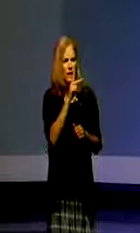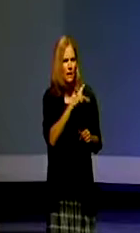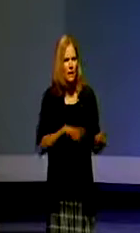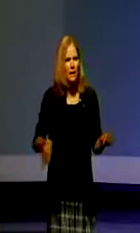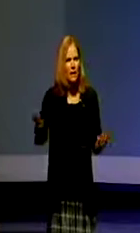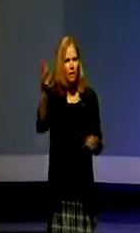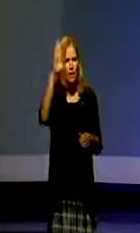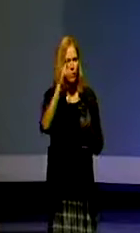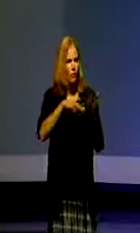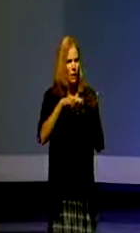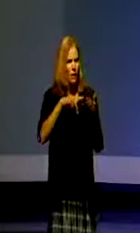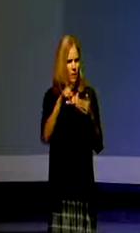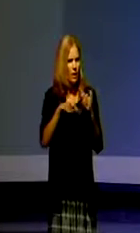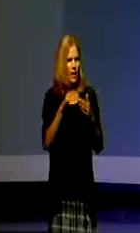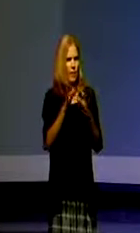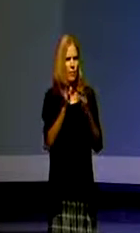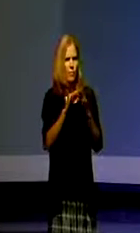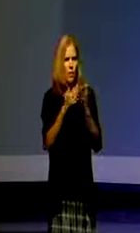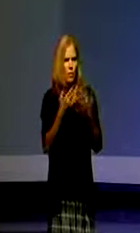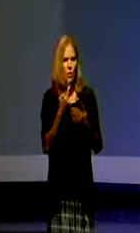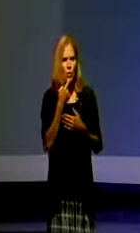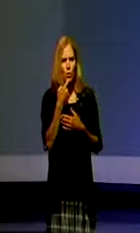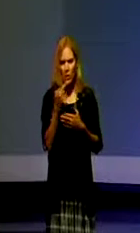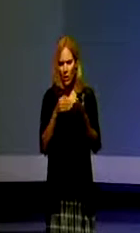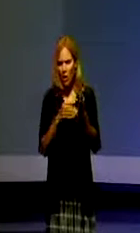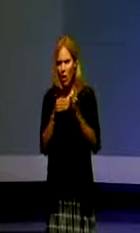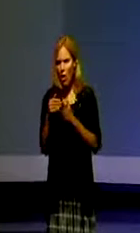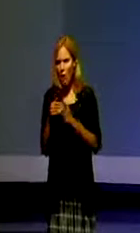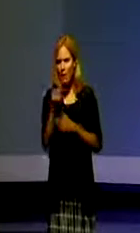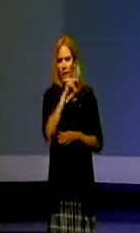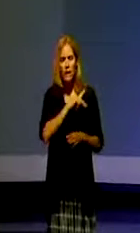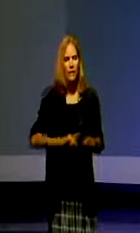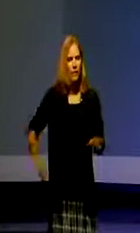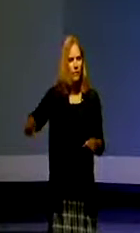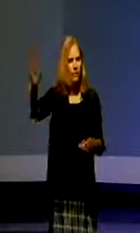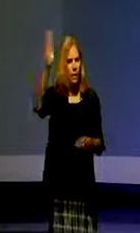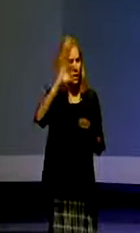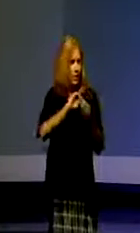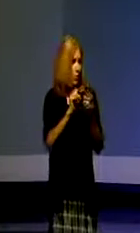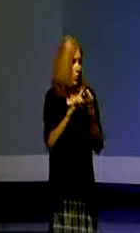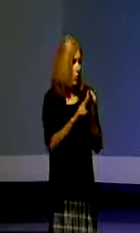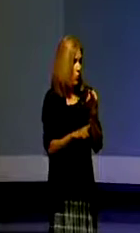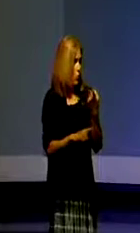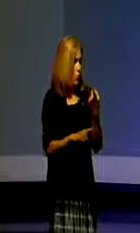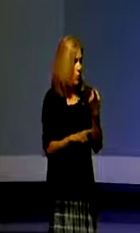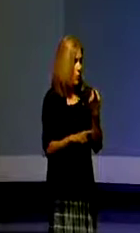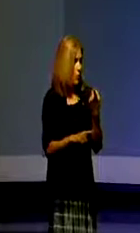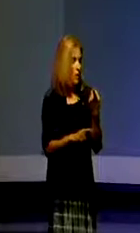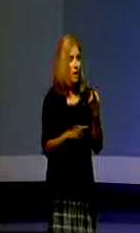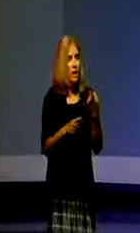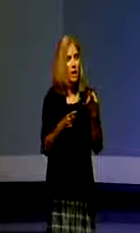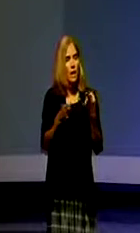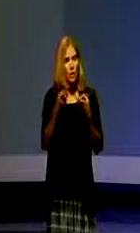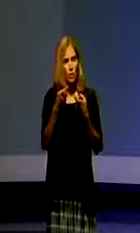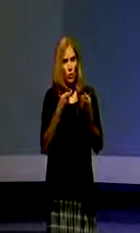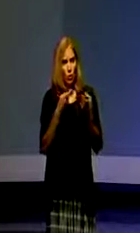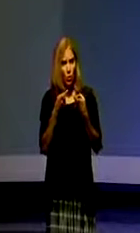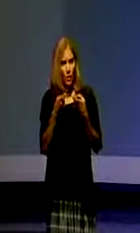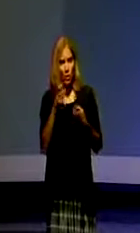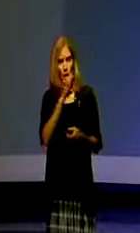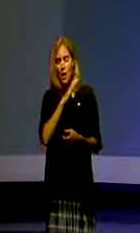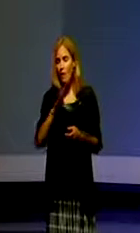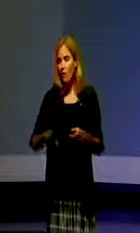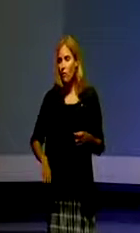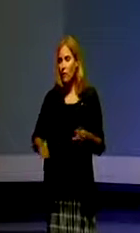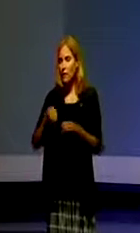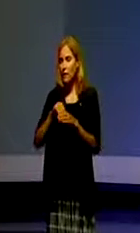we read about it in the Bible. We've said this often, that the kingdom of God, number one, is the rule and reign of Christ